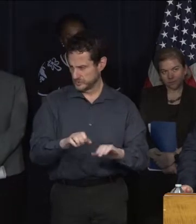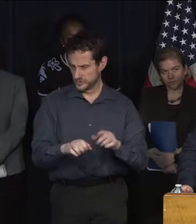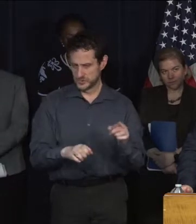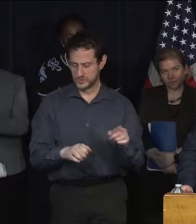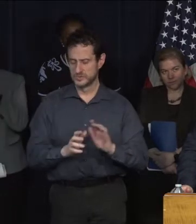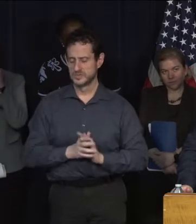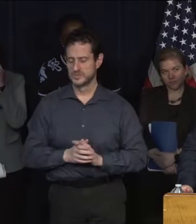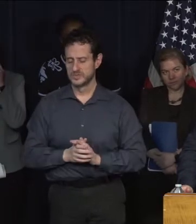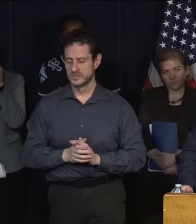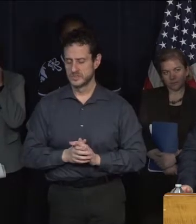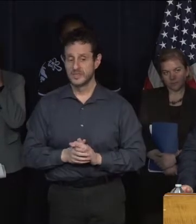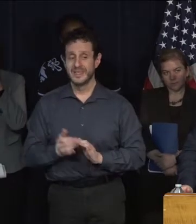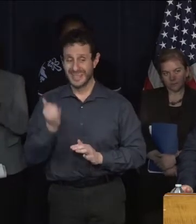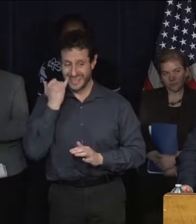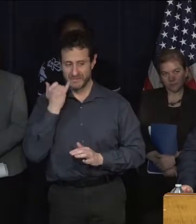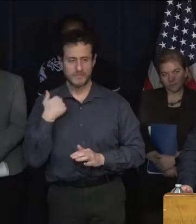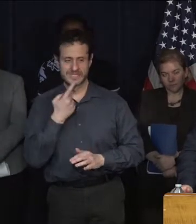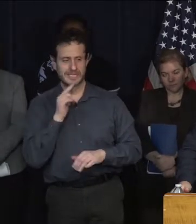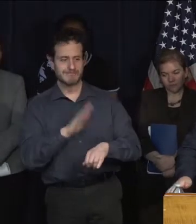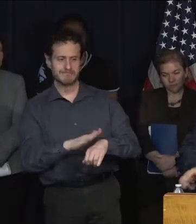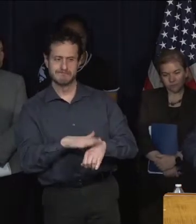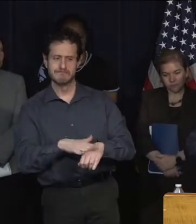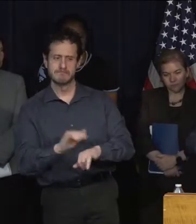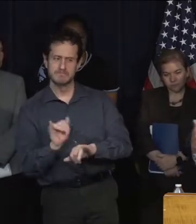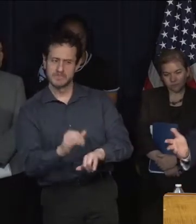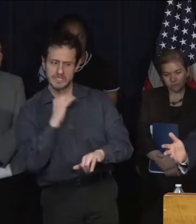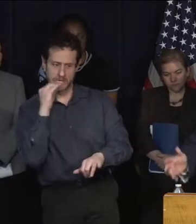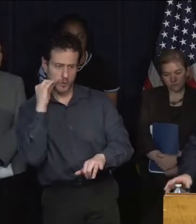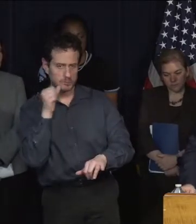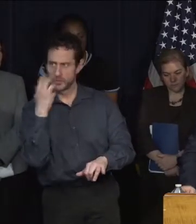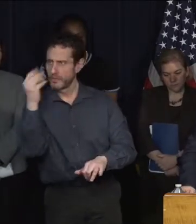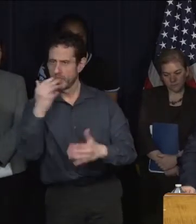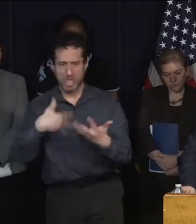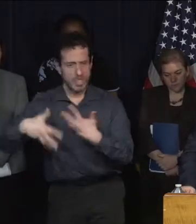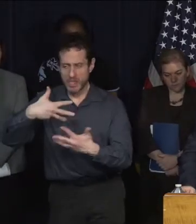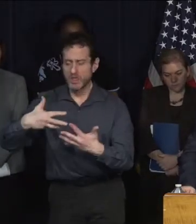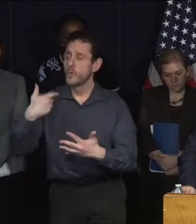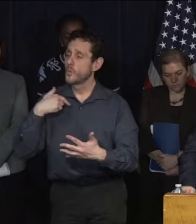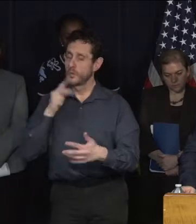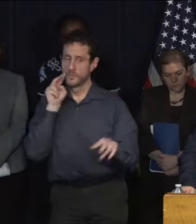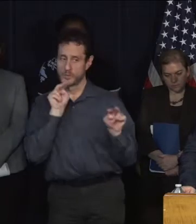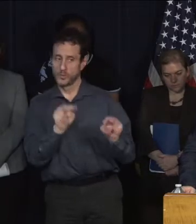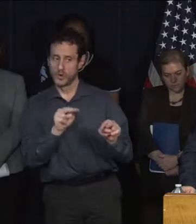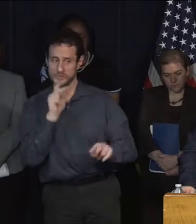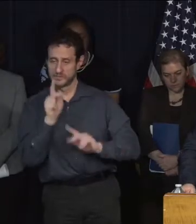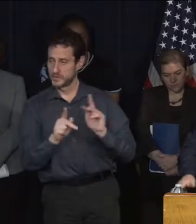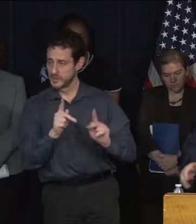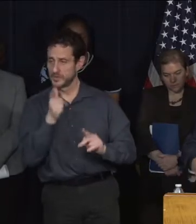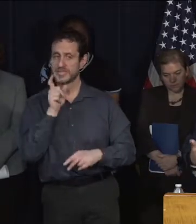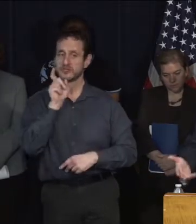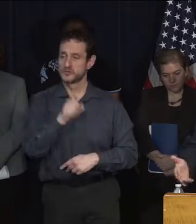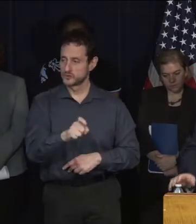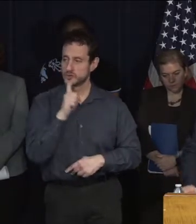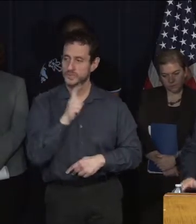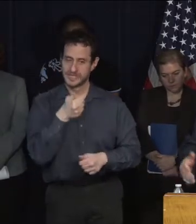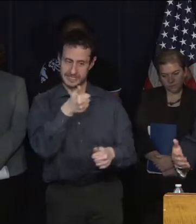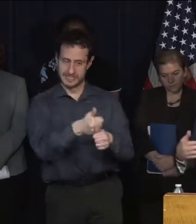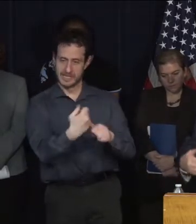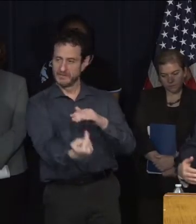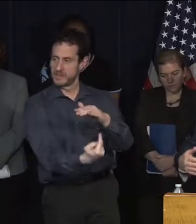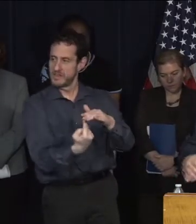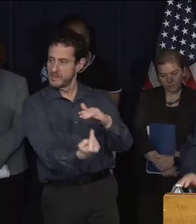and, you know, we will be all of us, I think, on the lookout for people that, you know, that should be